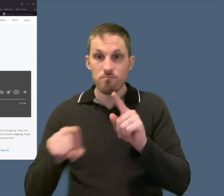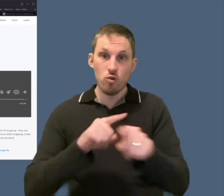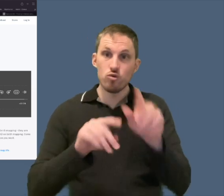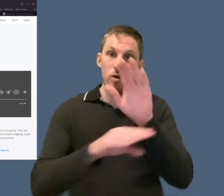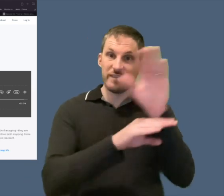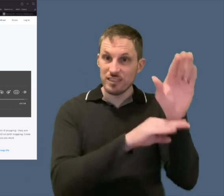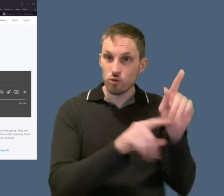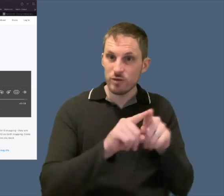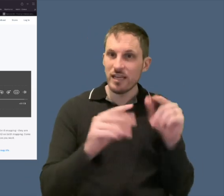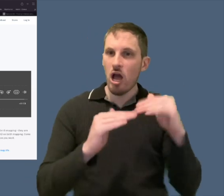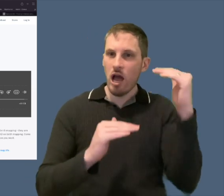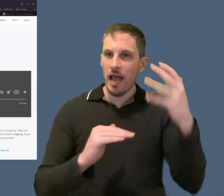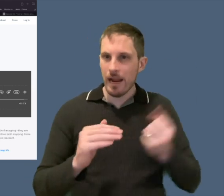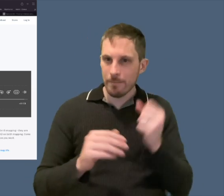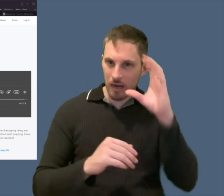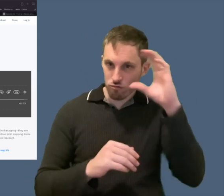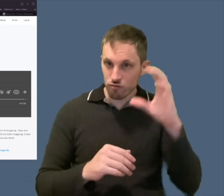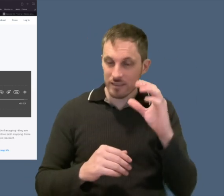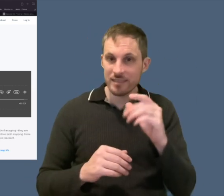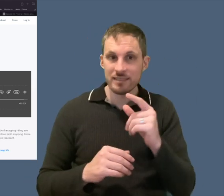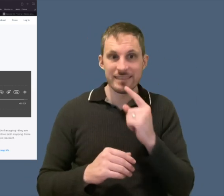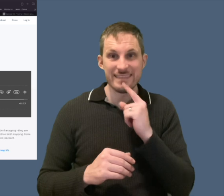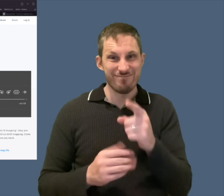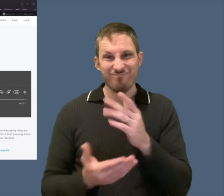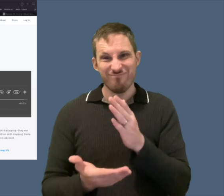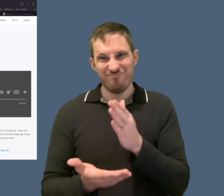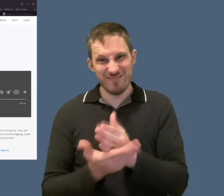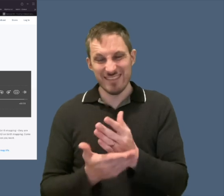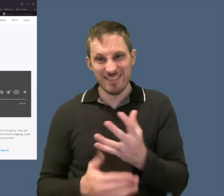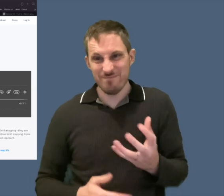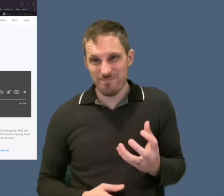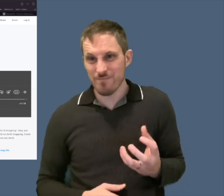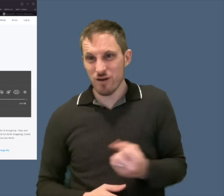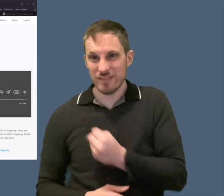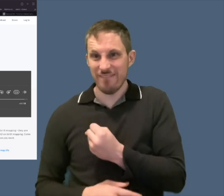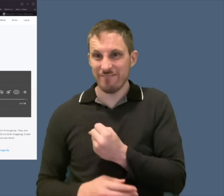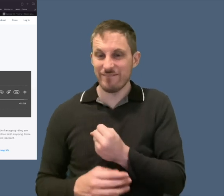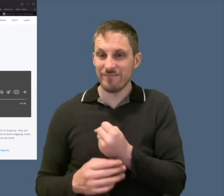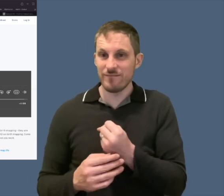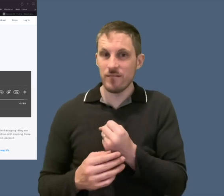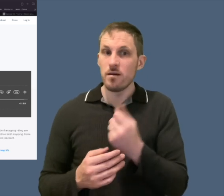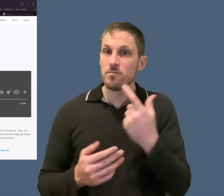in high-income countries, this is imperative, because this is the